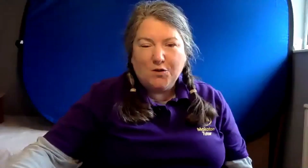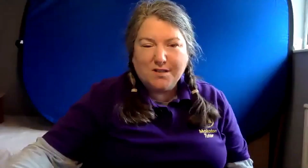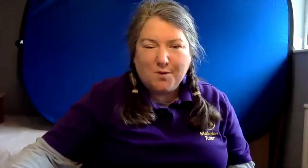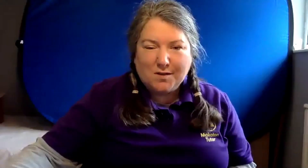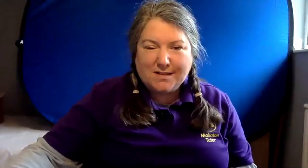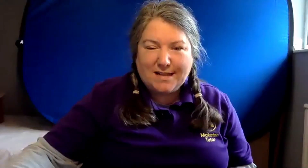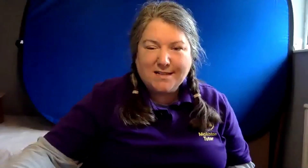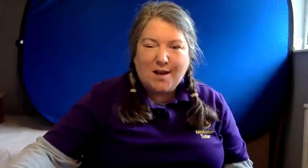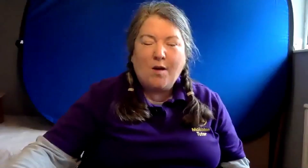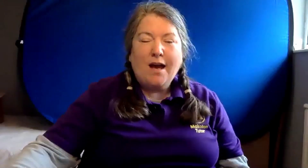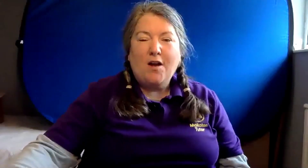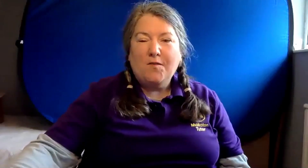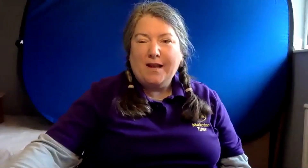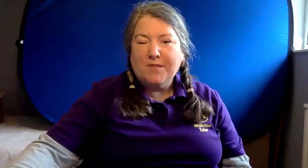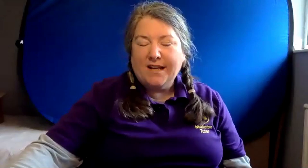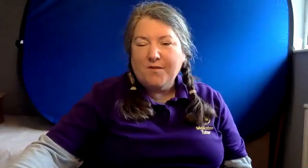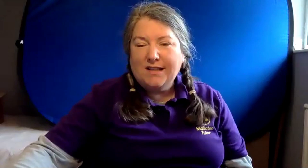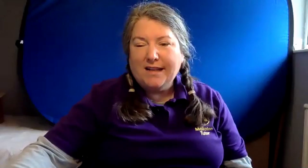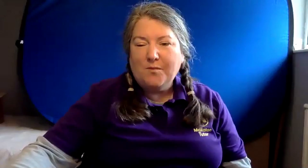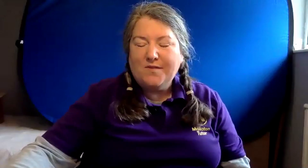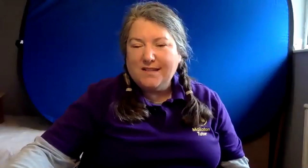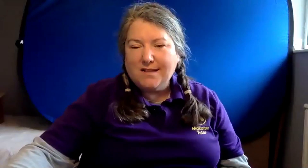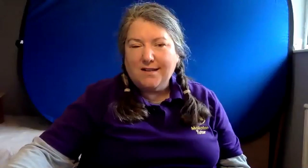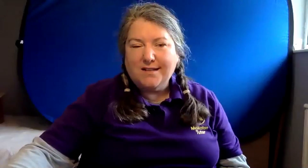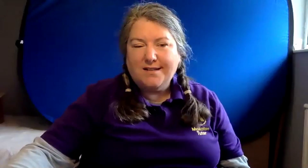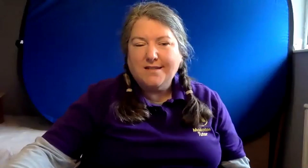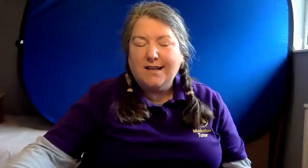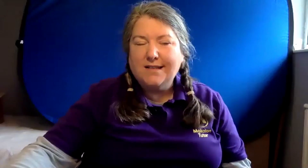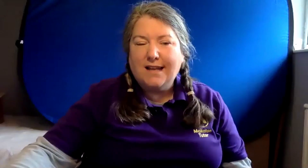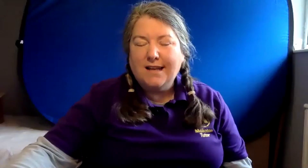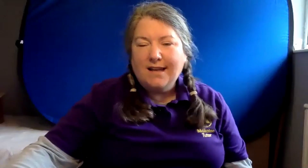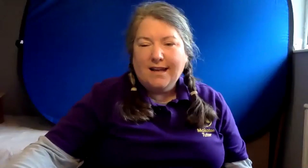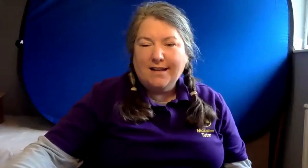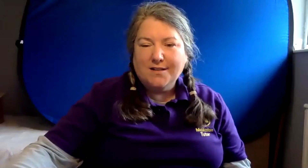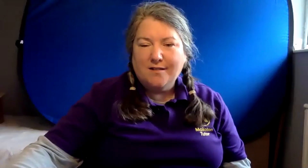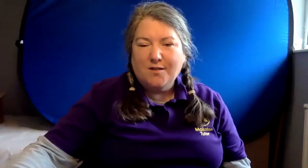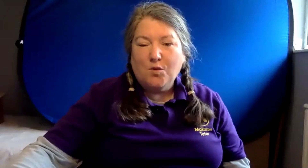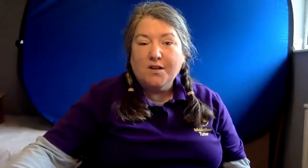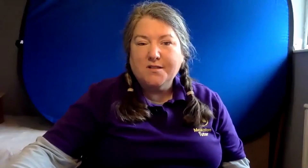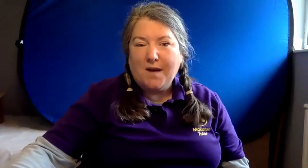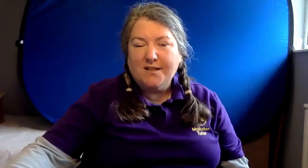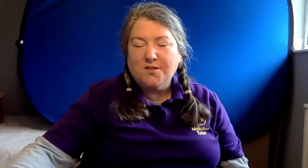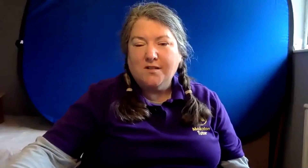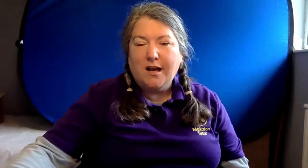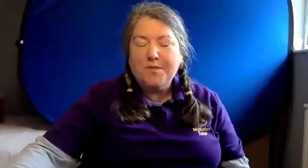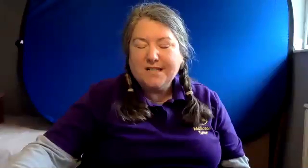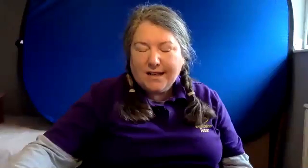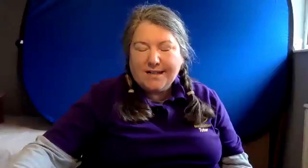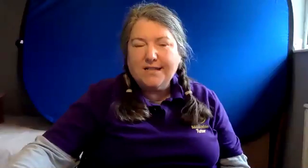to the party. So hopefully I'm going to give you a little bit of insight, as Sally said, into the wonders of Makaton, and particularly today